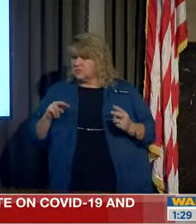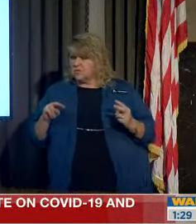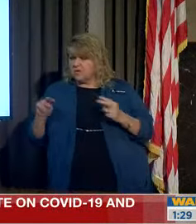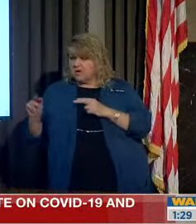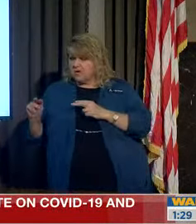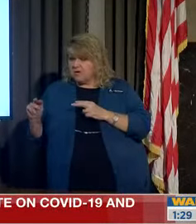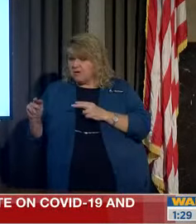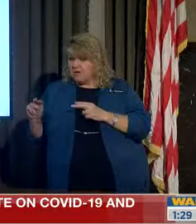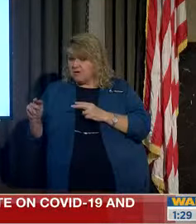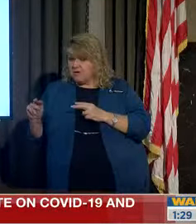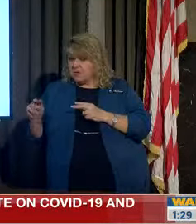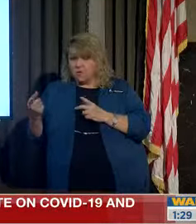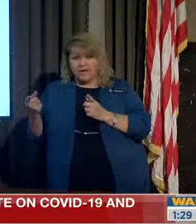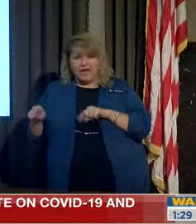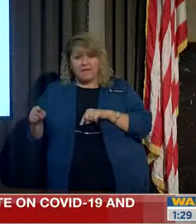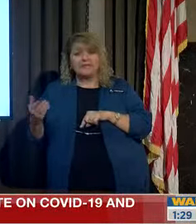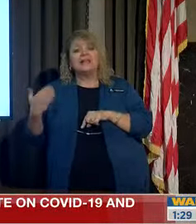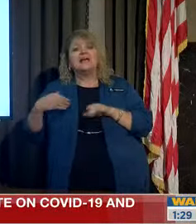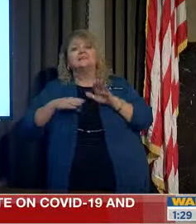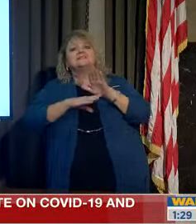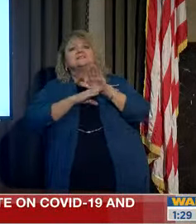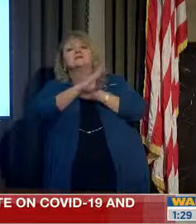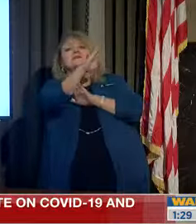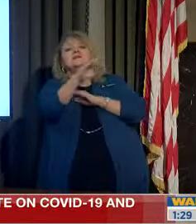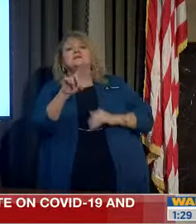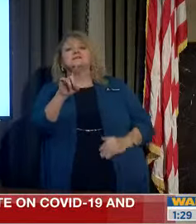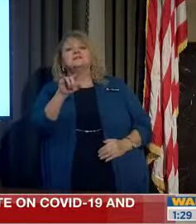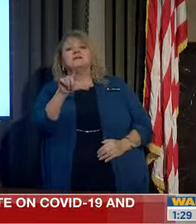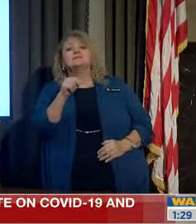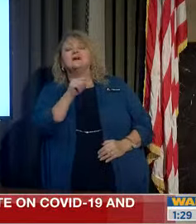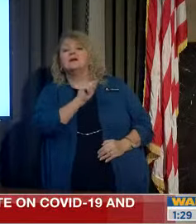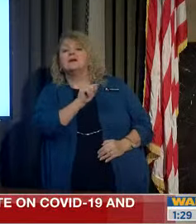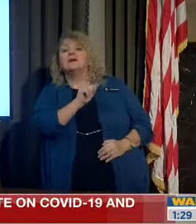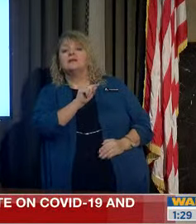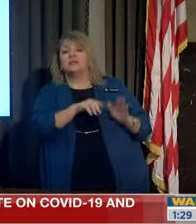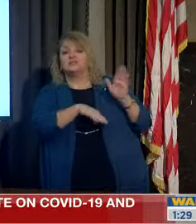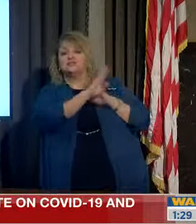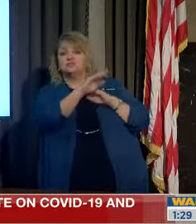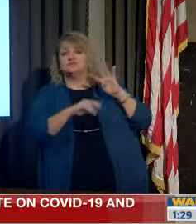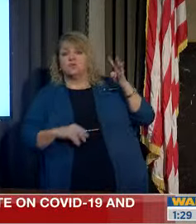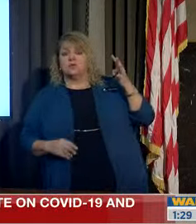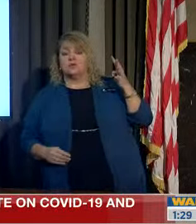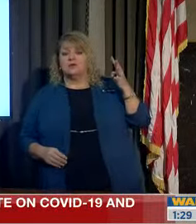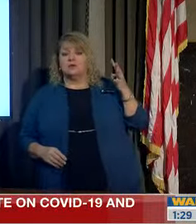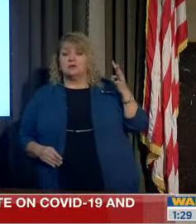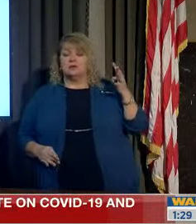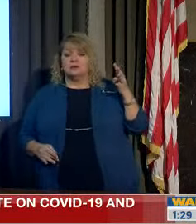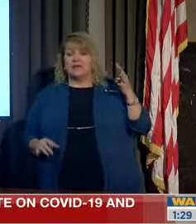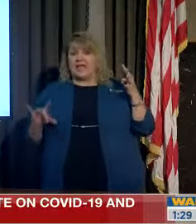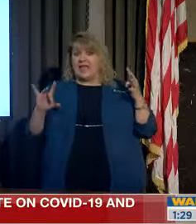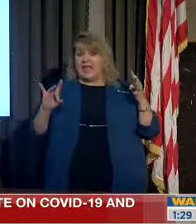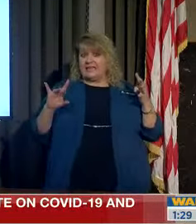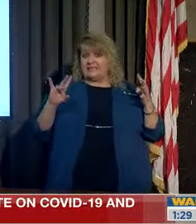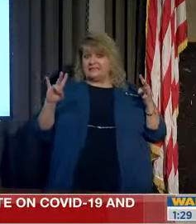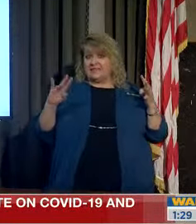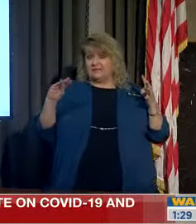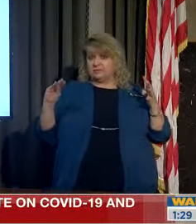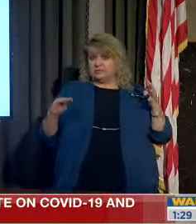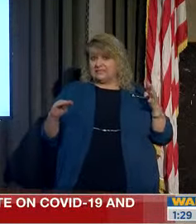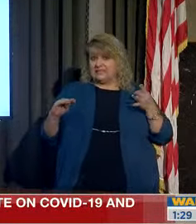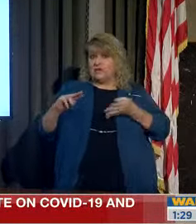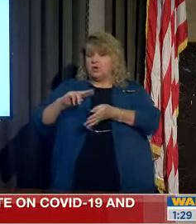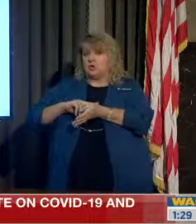happened in this last Delta surge in nursing homes. And I'll let you know, at this point in time, 87% of nursing